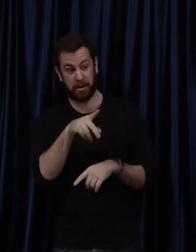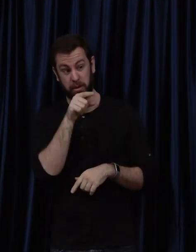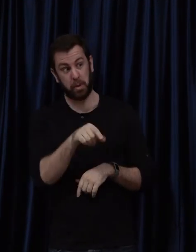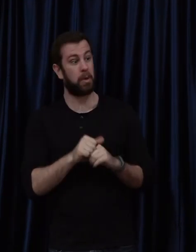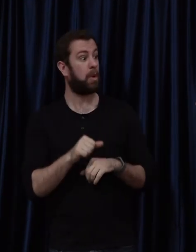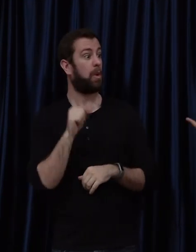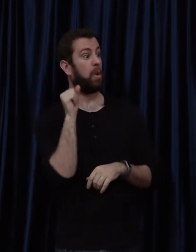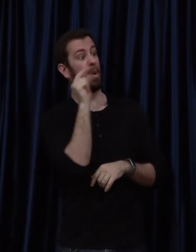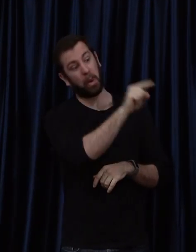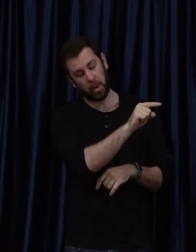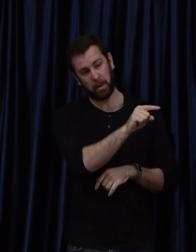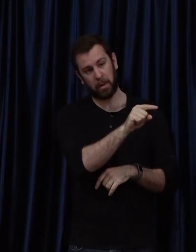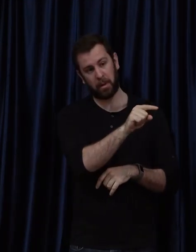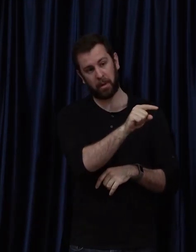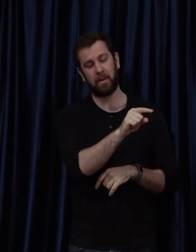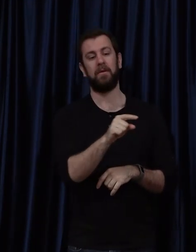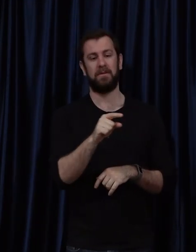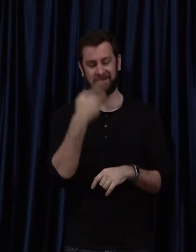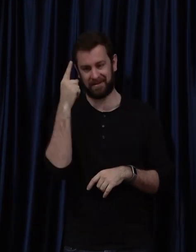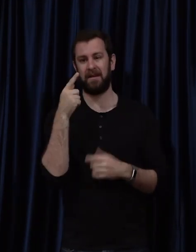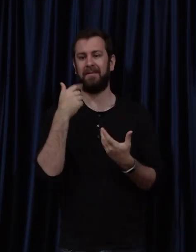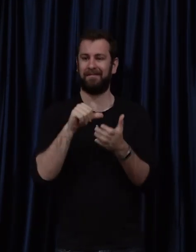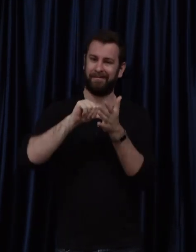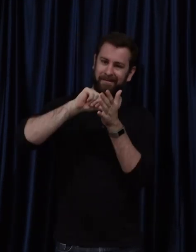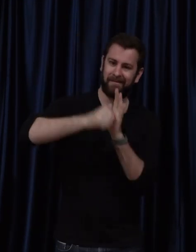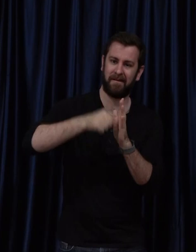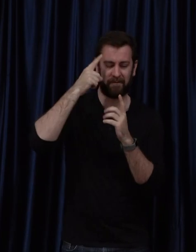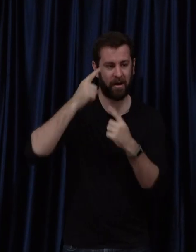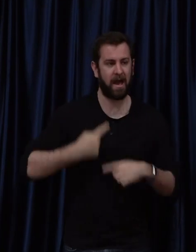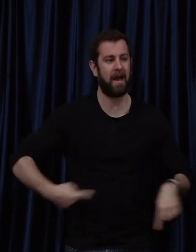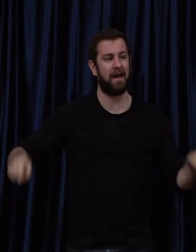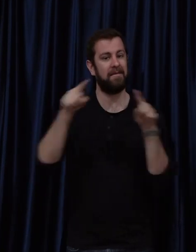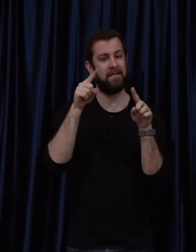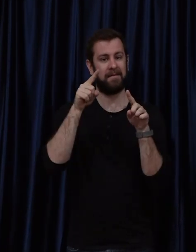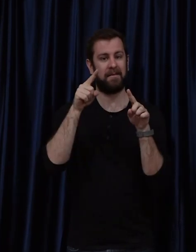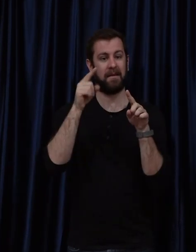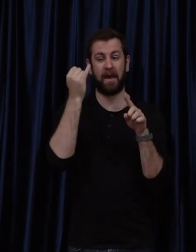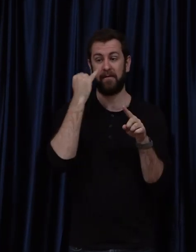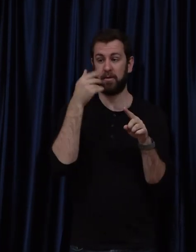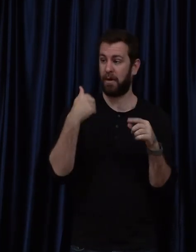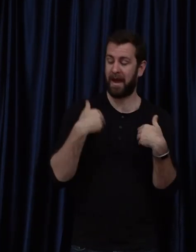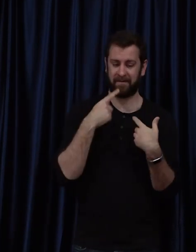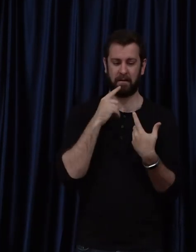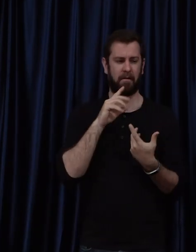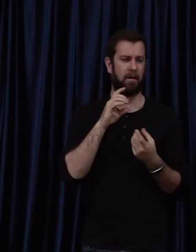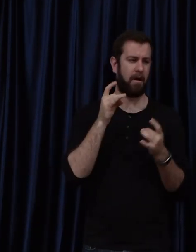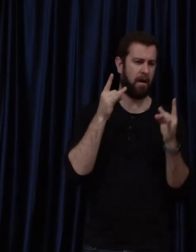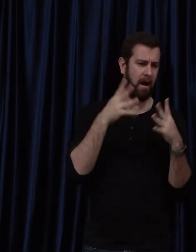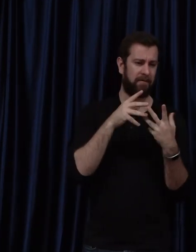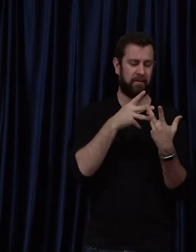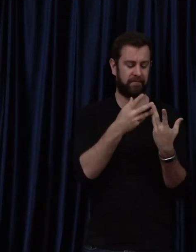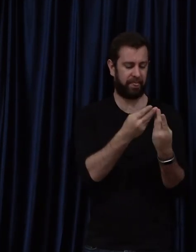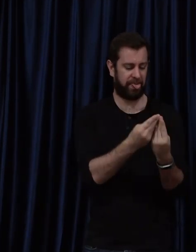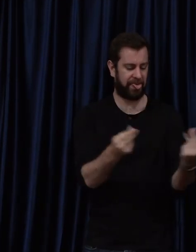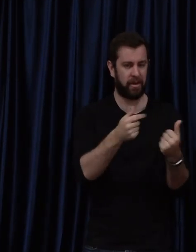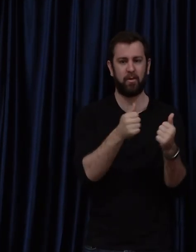spouse is to impress upon us that even if you had a sour ending with someone,